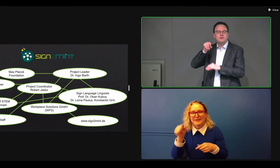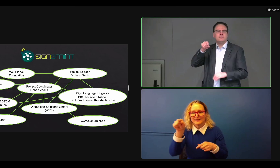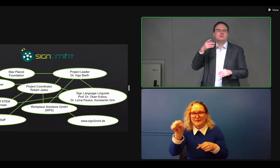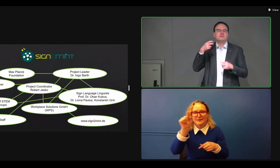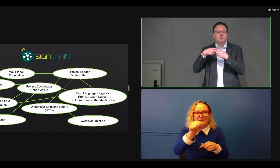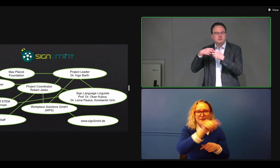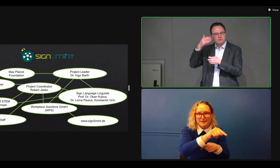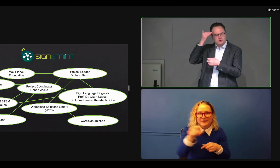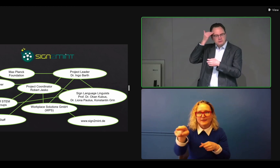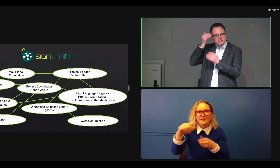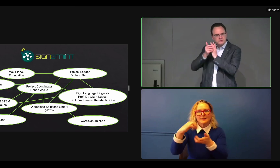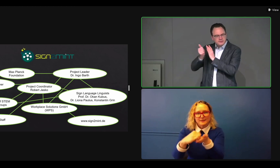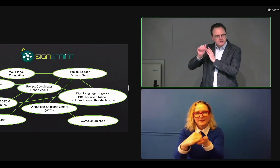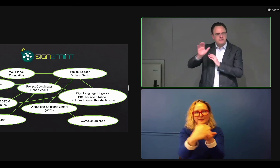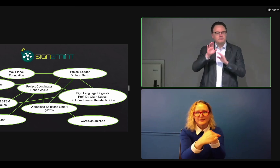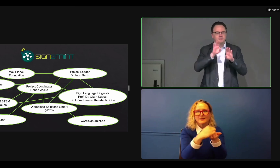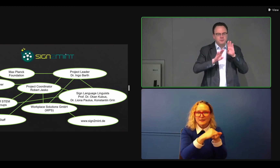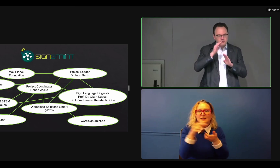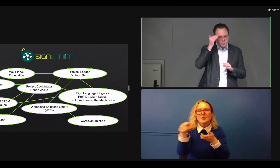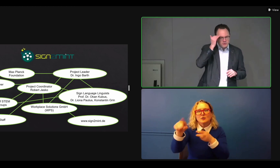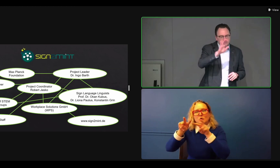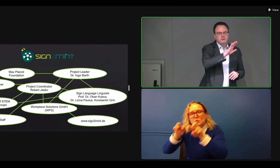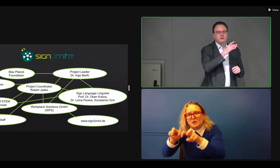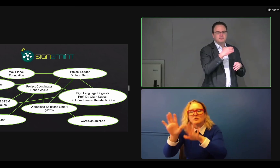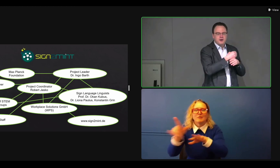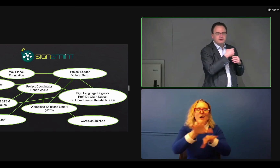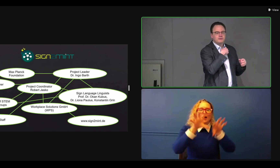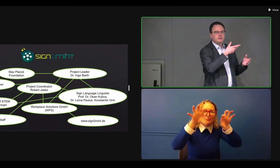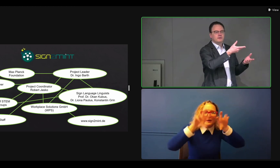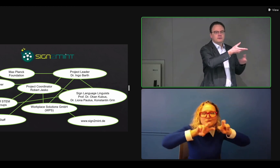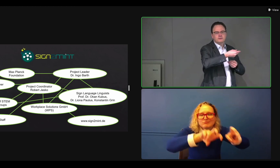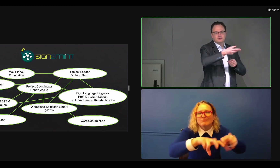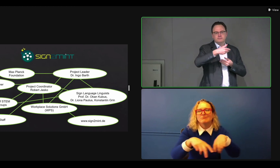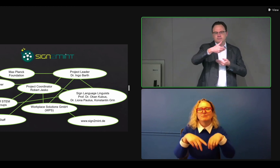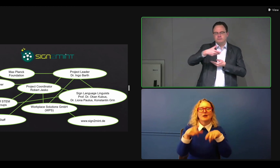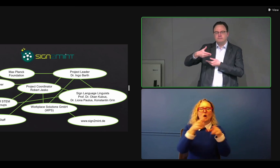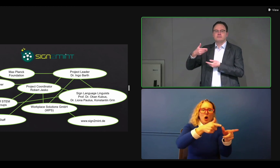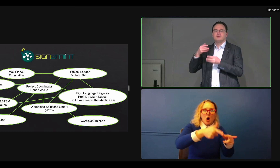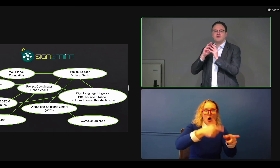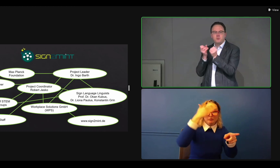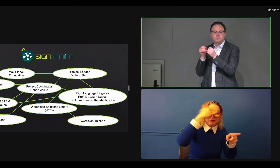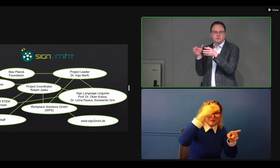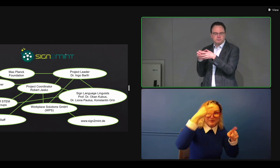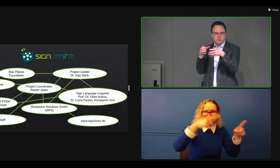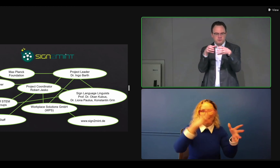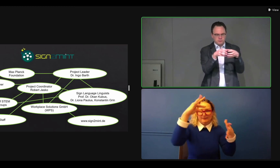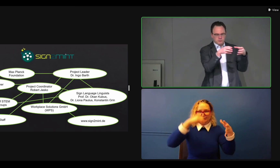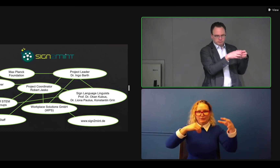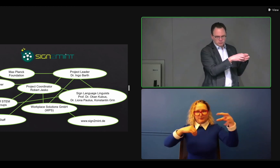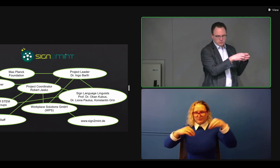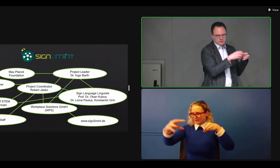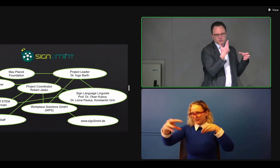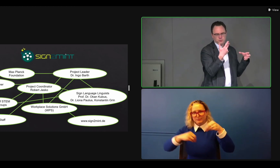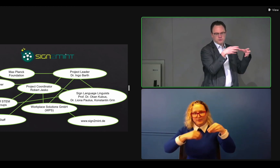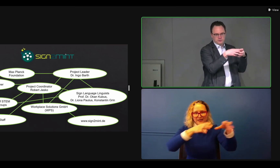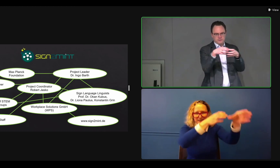as well who we did connect with who had expertise in various areas, including chemistry, physics, and math. So we were able to